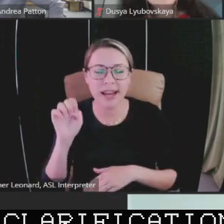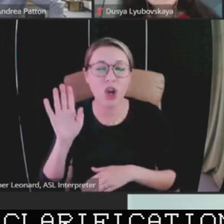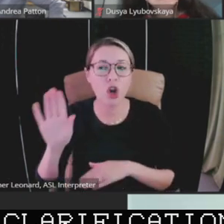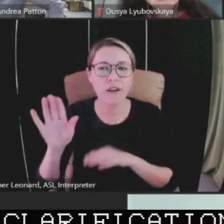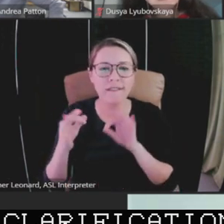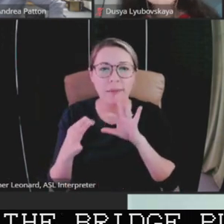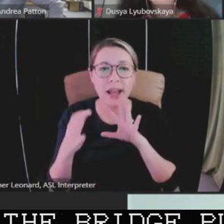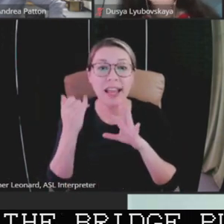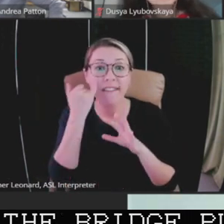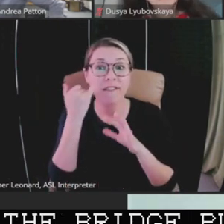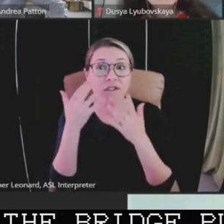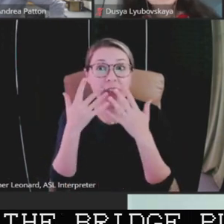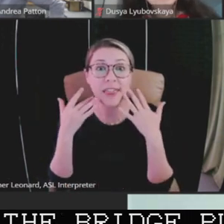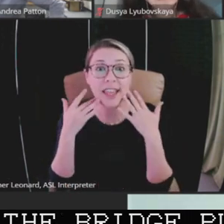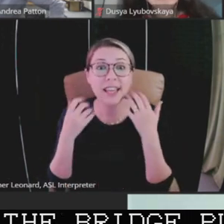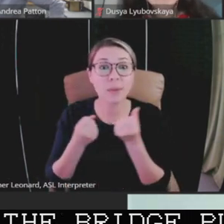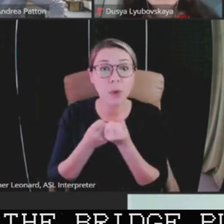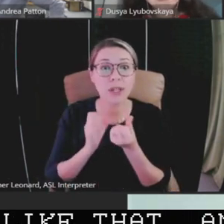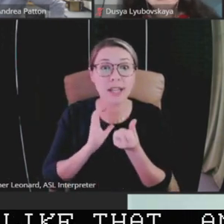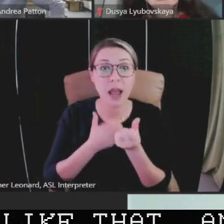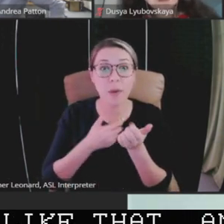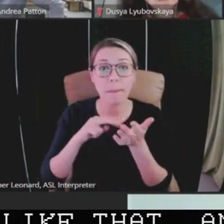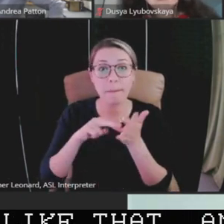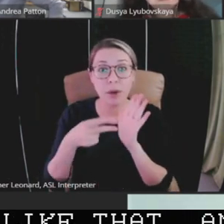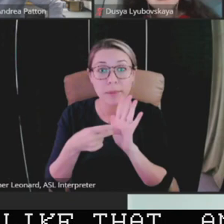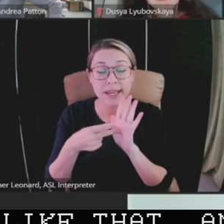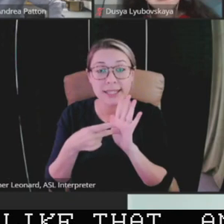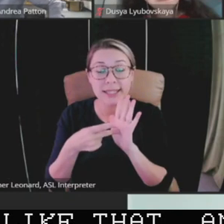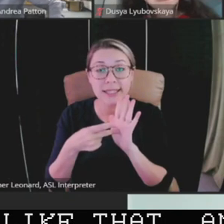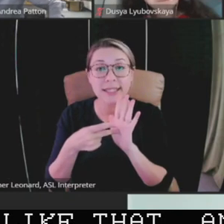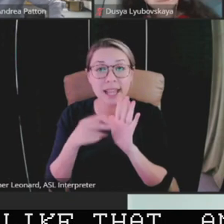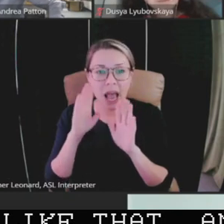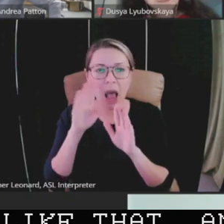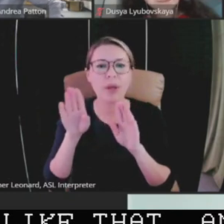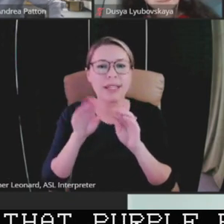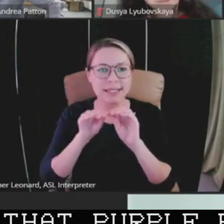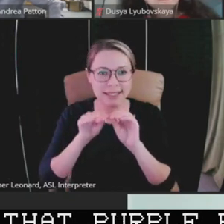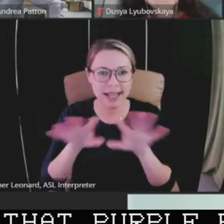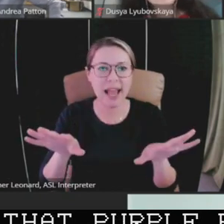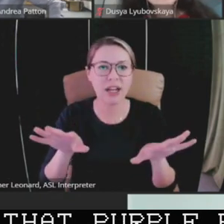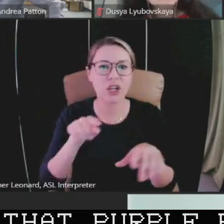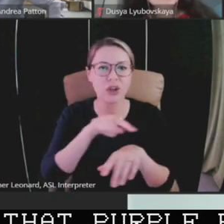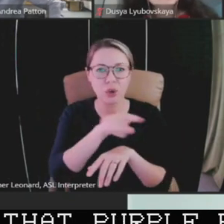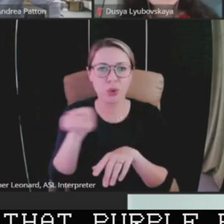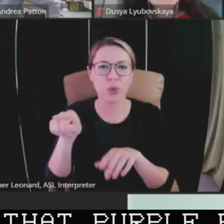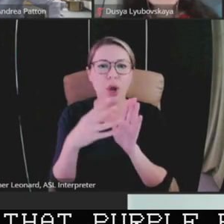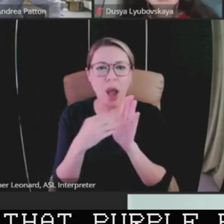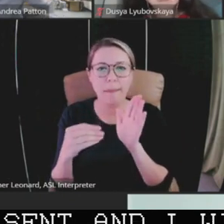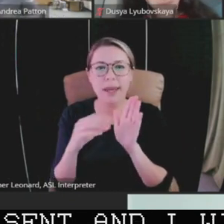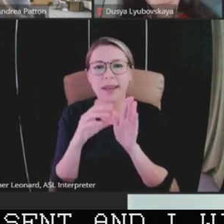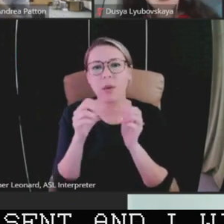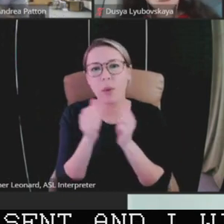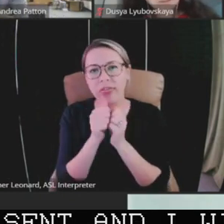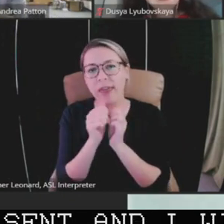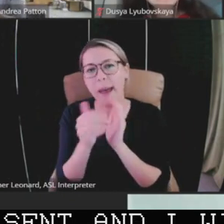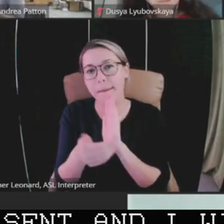be incorporated and sent, and I will send you all a copy of those amendments before delivering it to the fifth